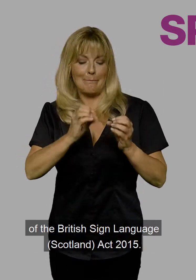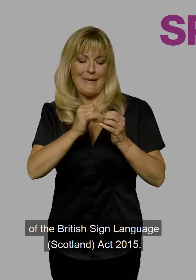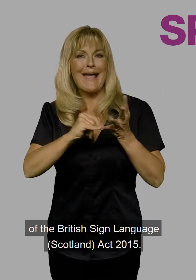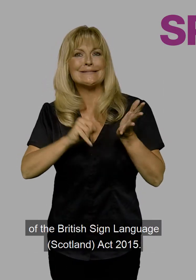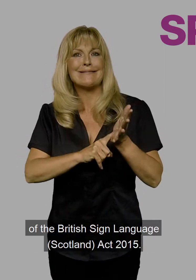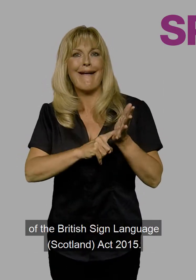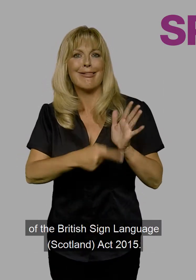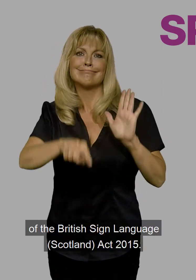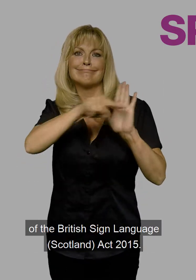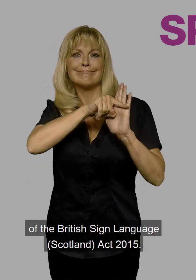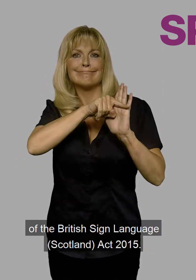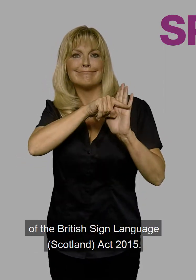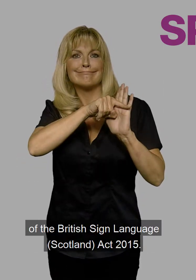Act 2015.